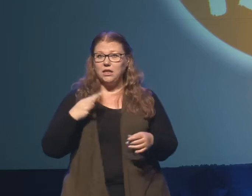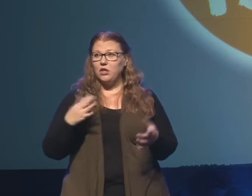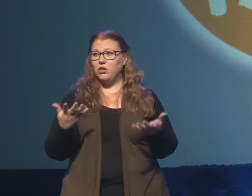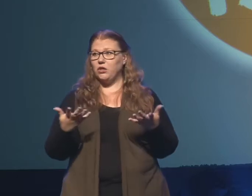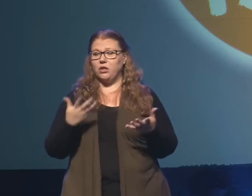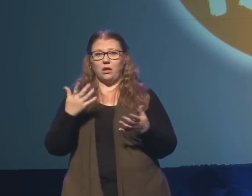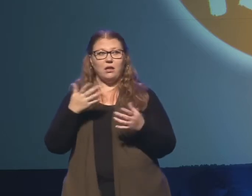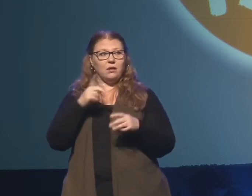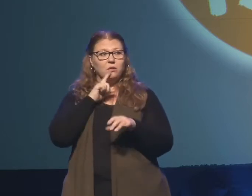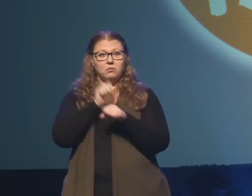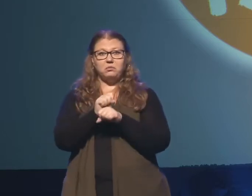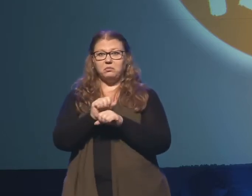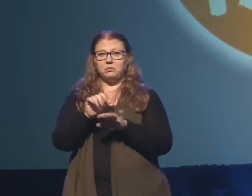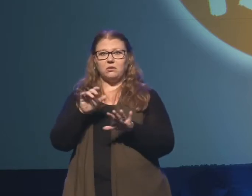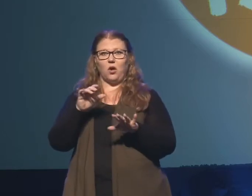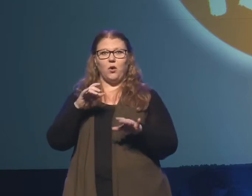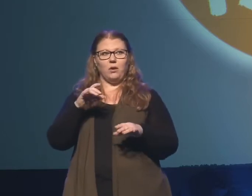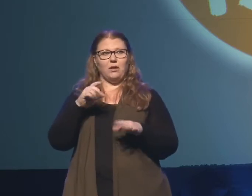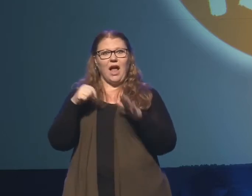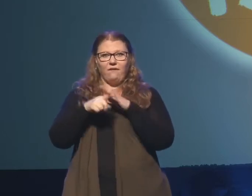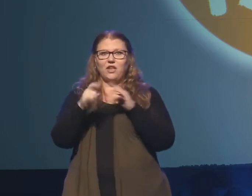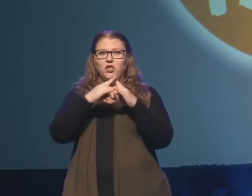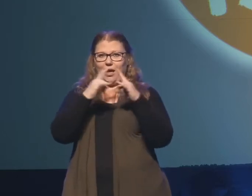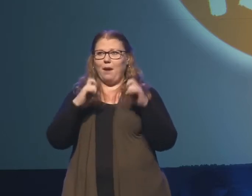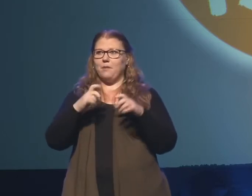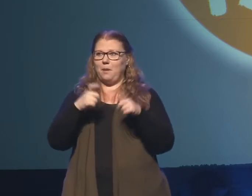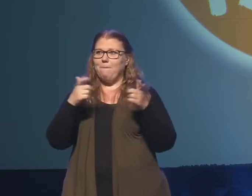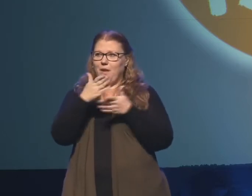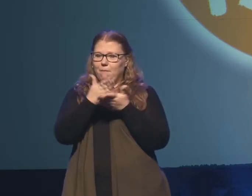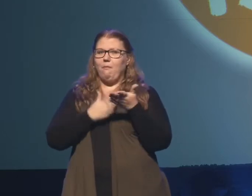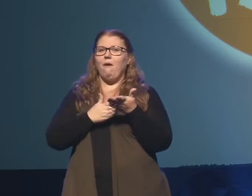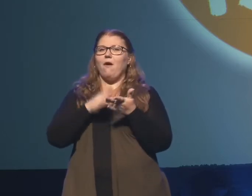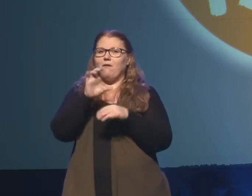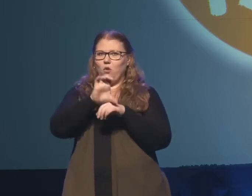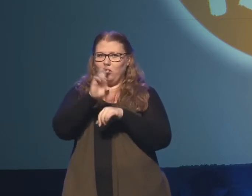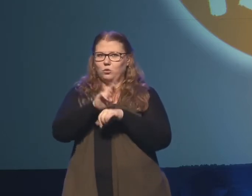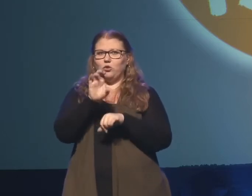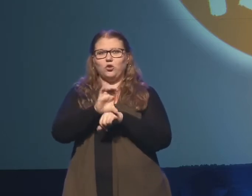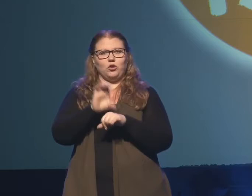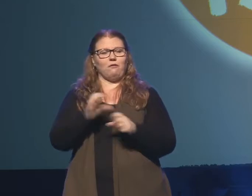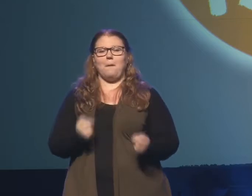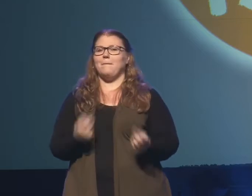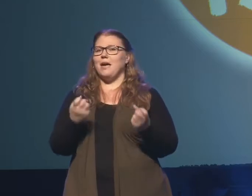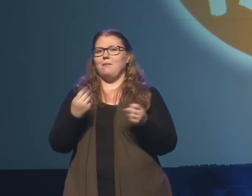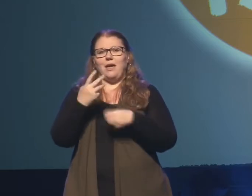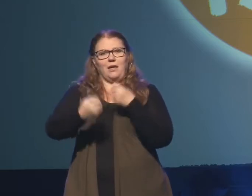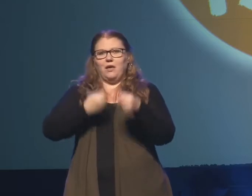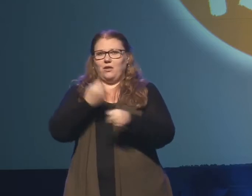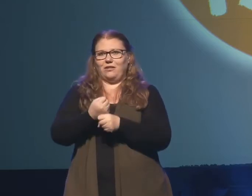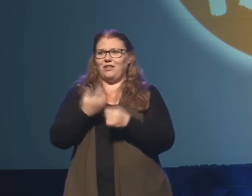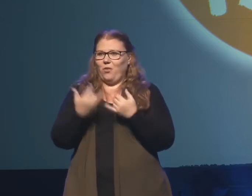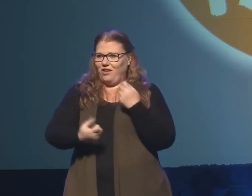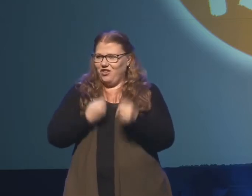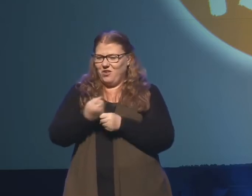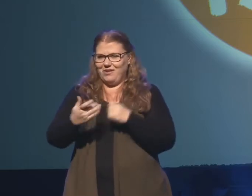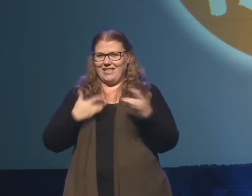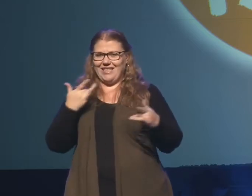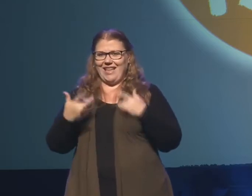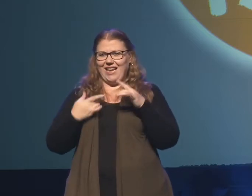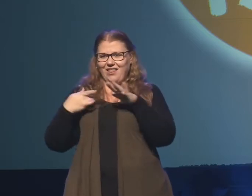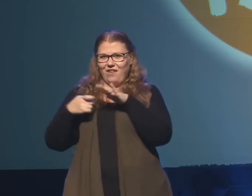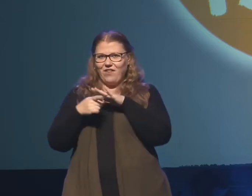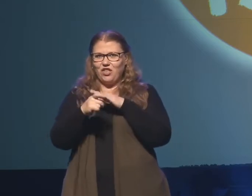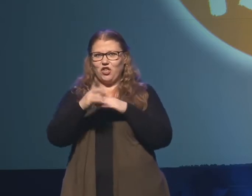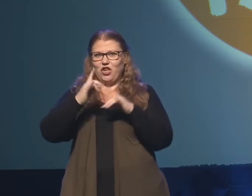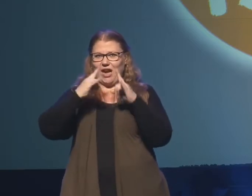right? Absolutely. So adventure camp has been a big part of Crossroads Church for many, many years. And so this year, we're excited that adventure camp, which